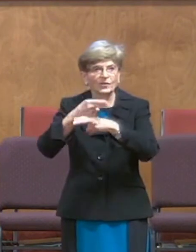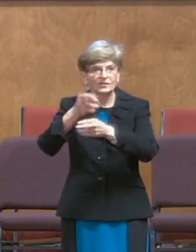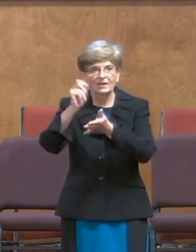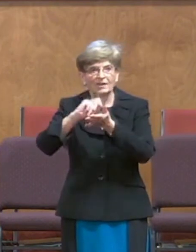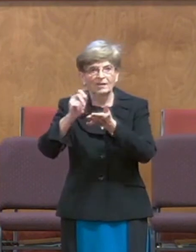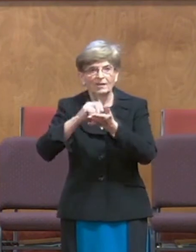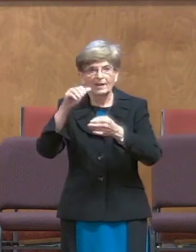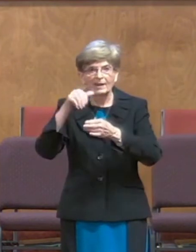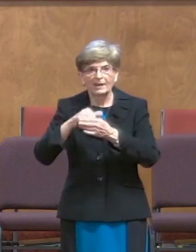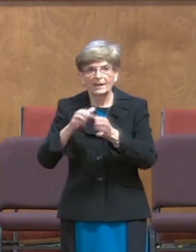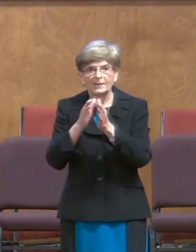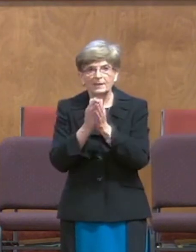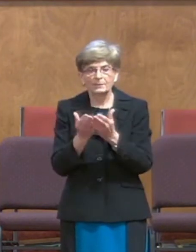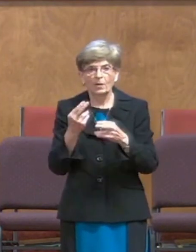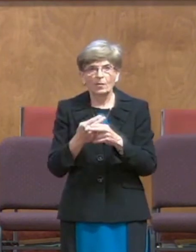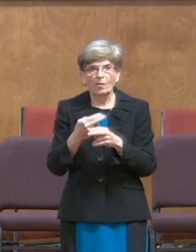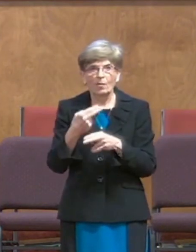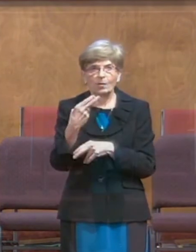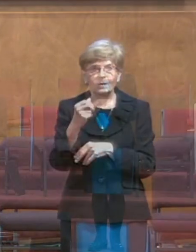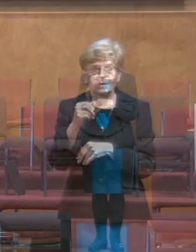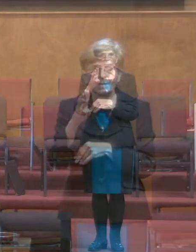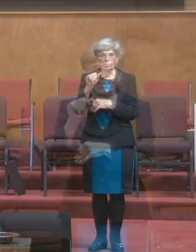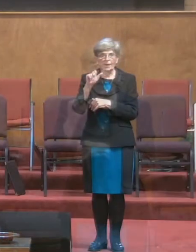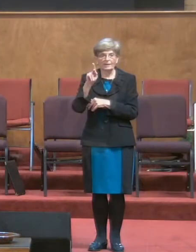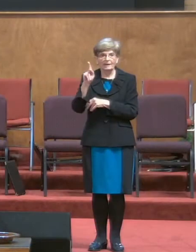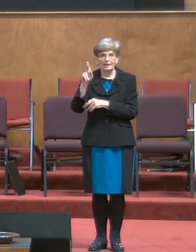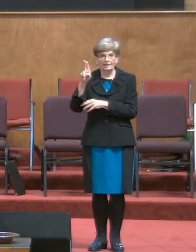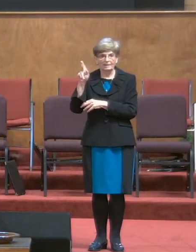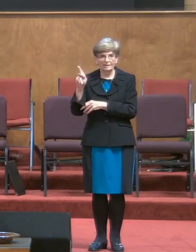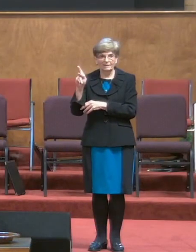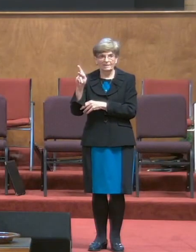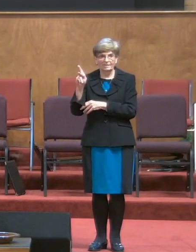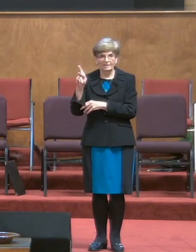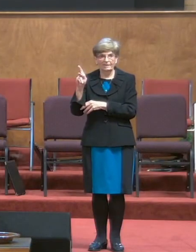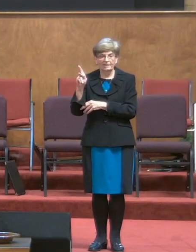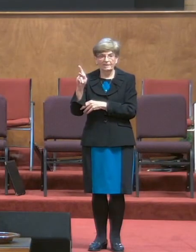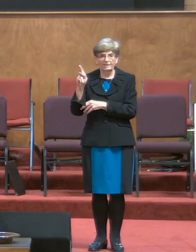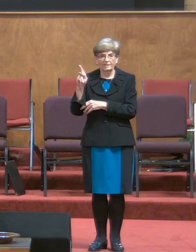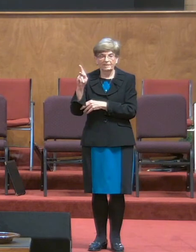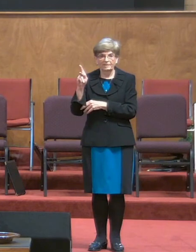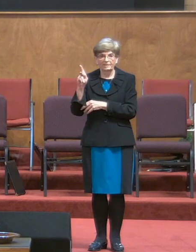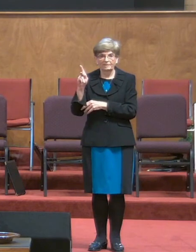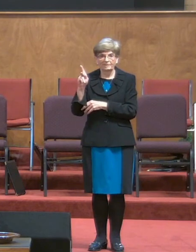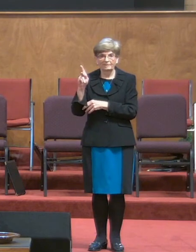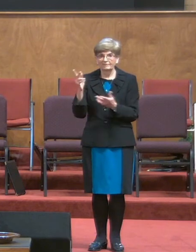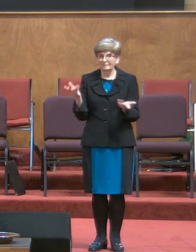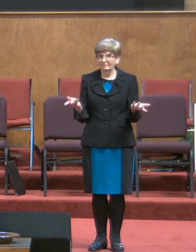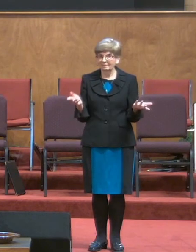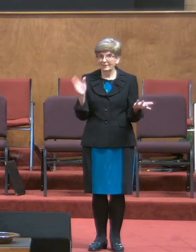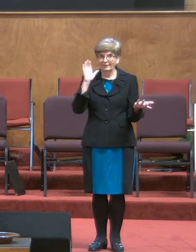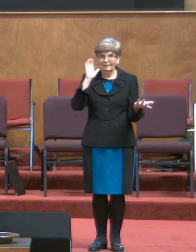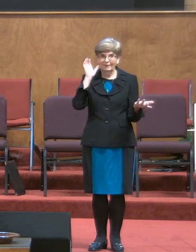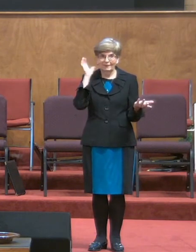this little book called Habakkuk. As contemporary as the morning newspaper, friends.